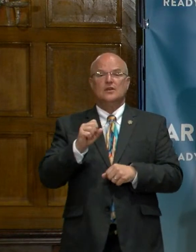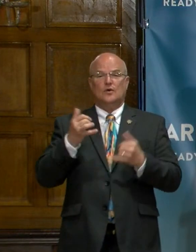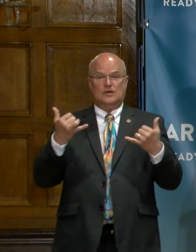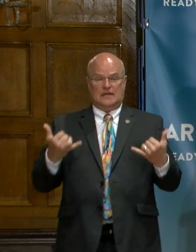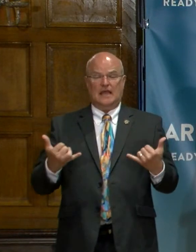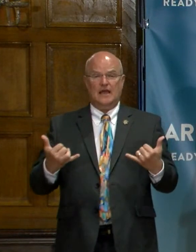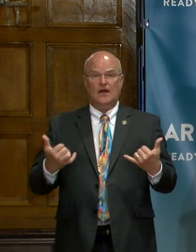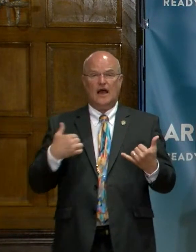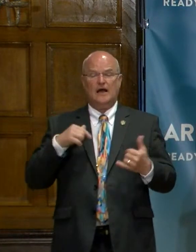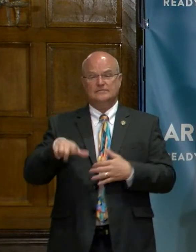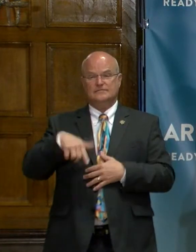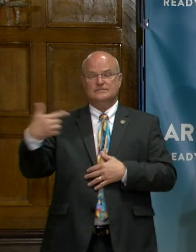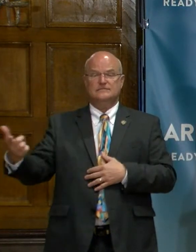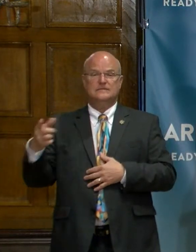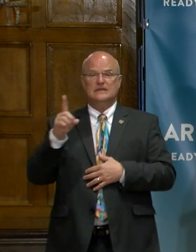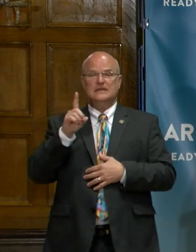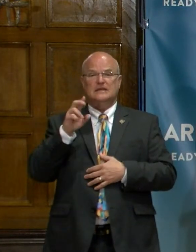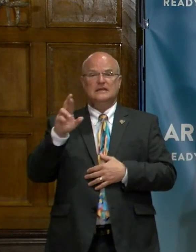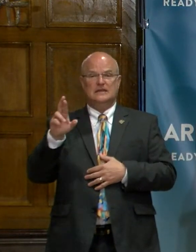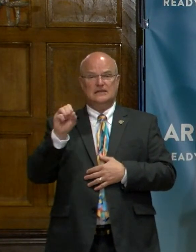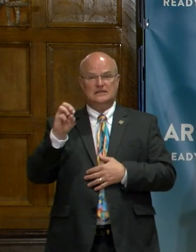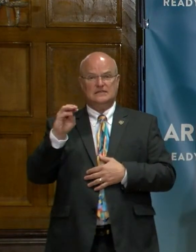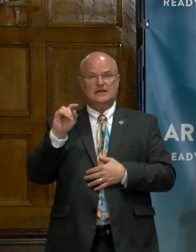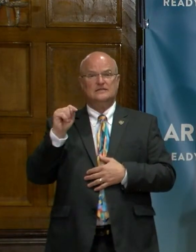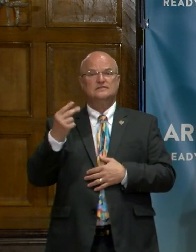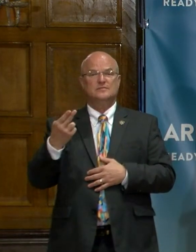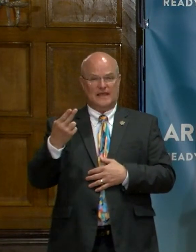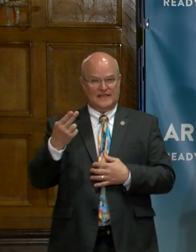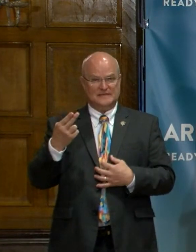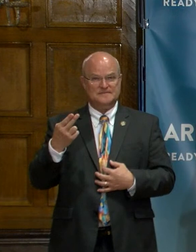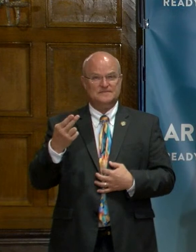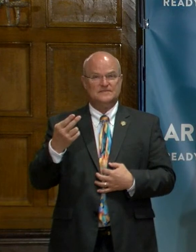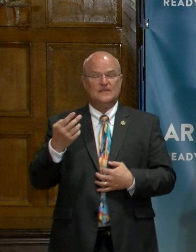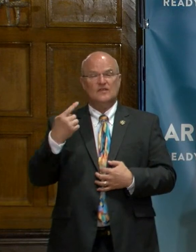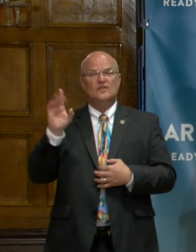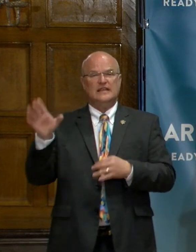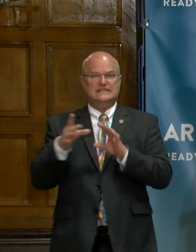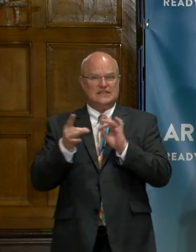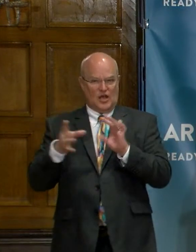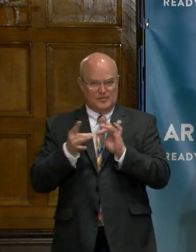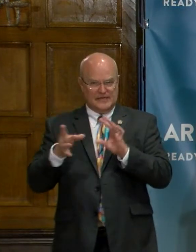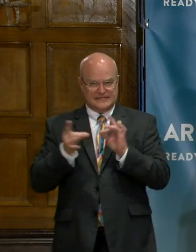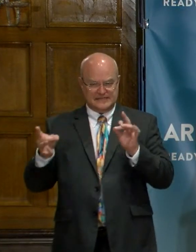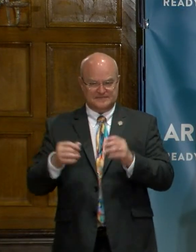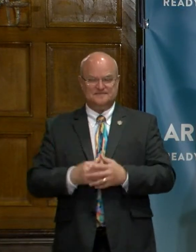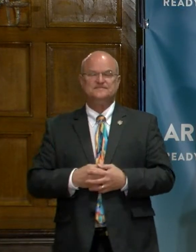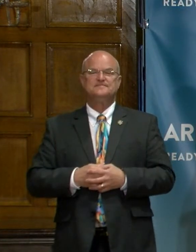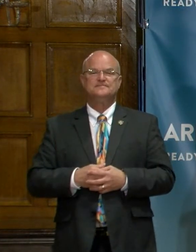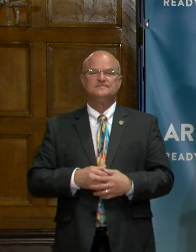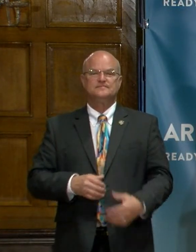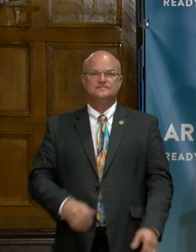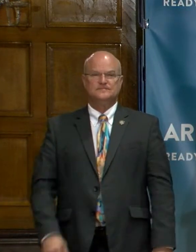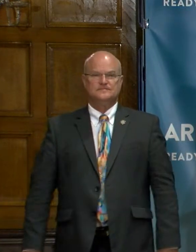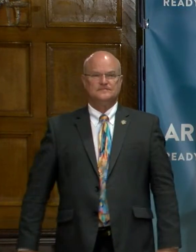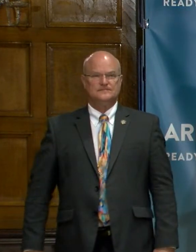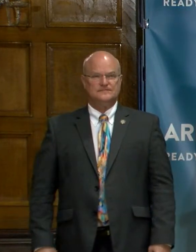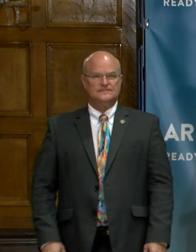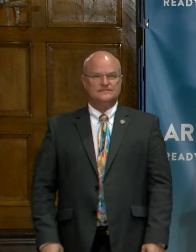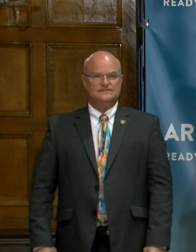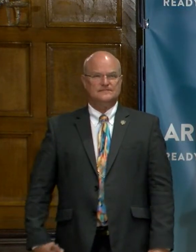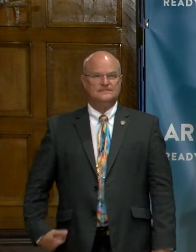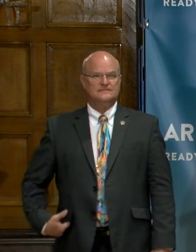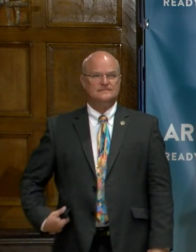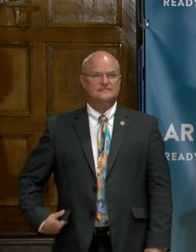with that, let me turn it over to Dr. Smith for his comments and update.